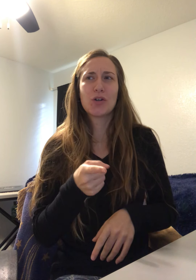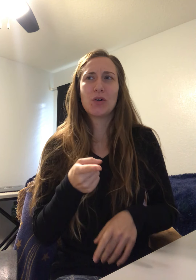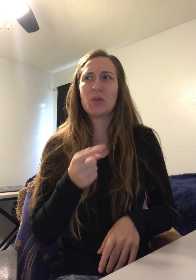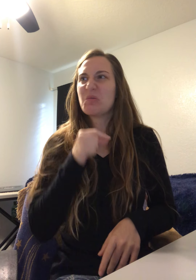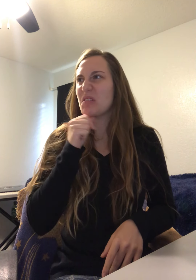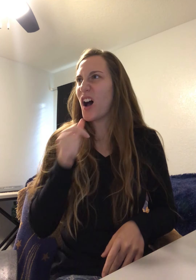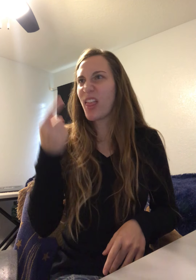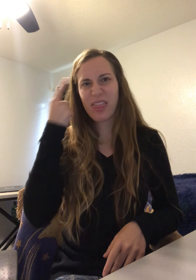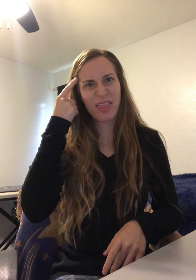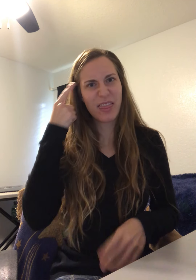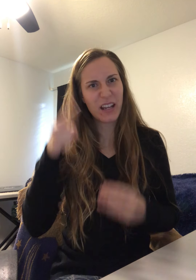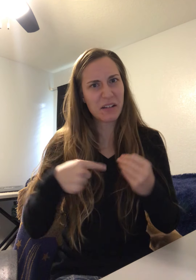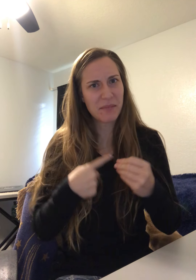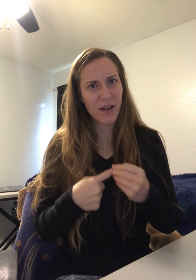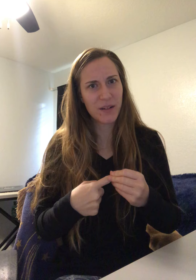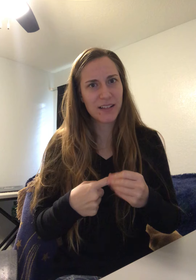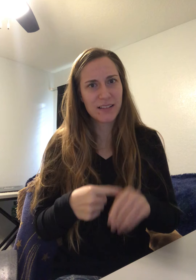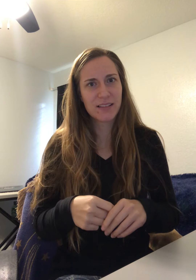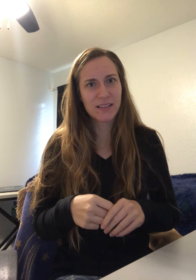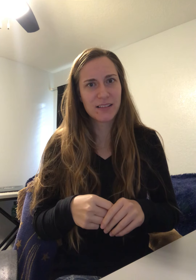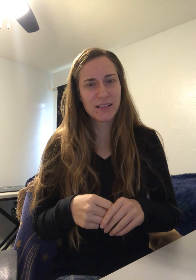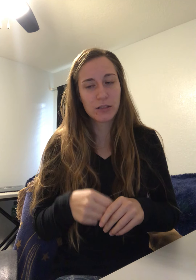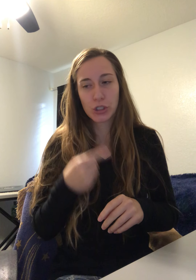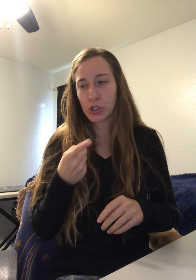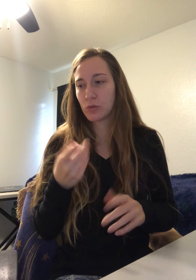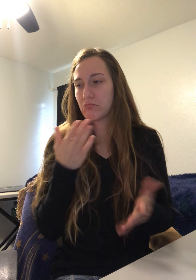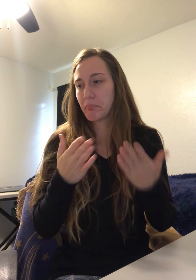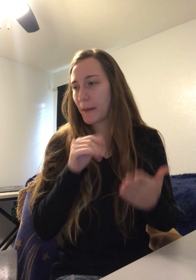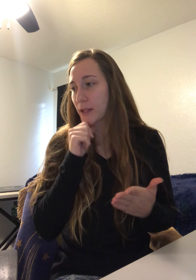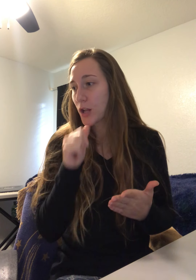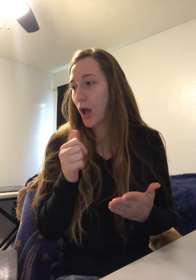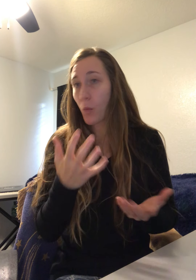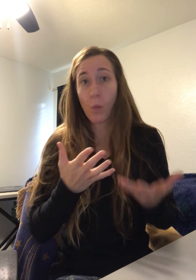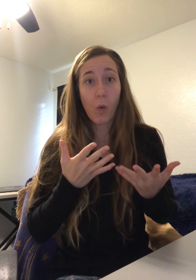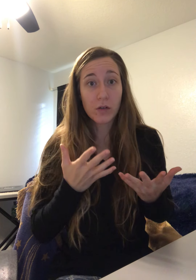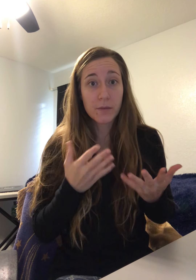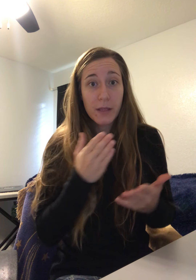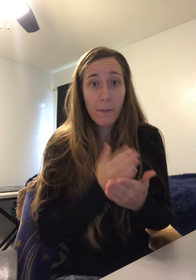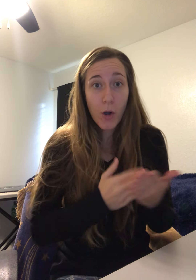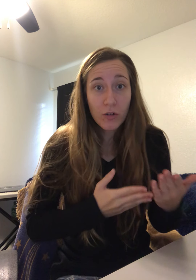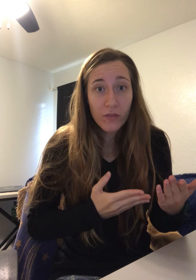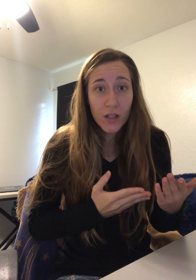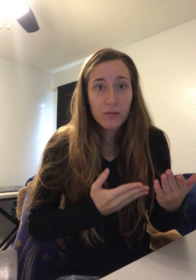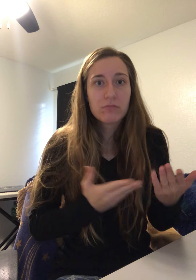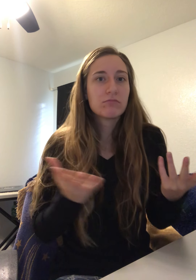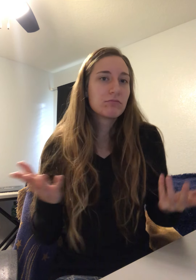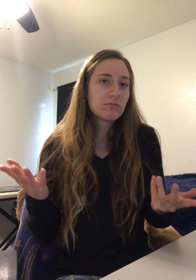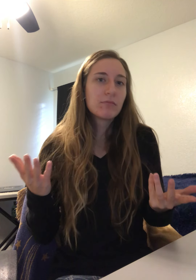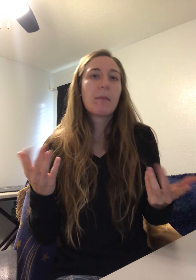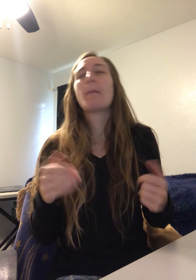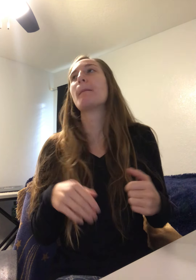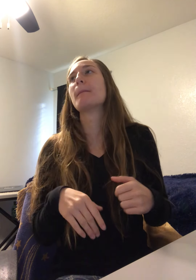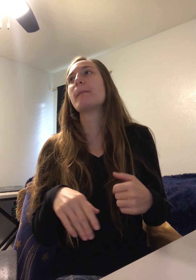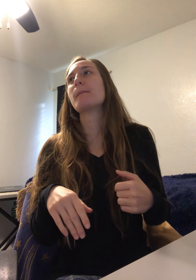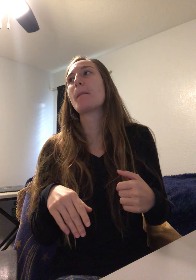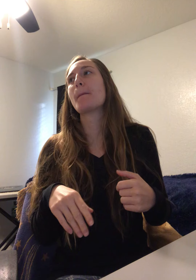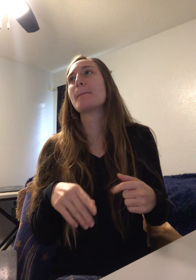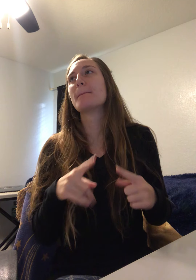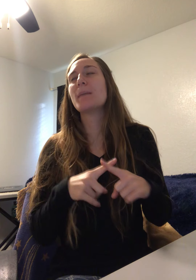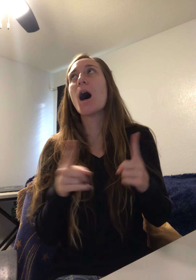it doesn't seem like a club that you want to be a part of, maybe, if you're not already somehow peripherally involved. But once